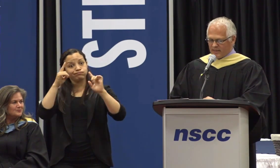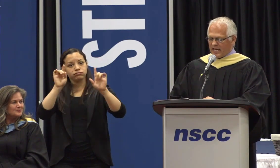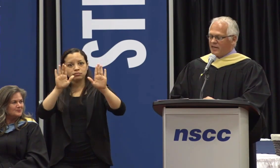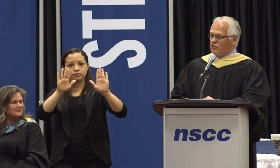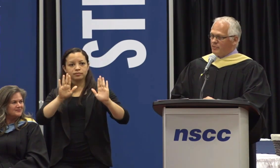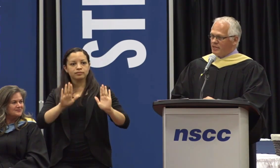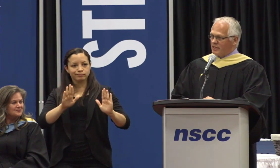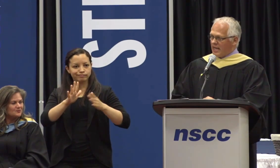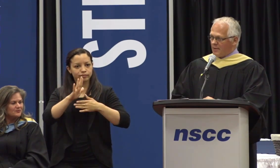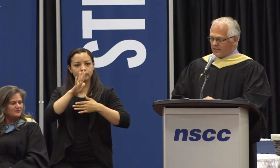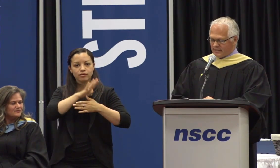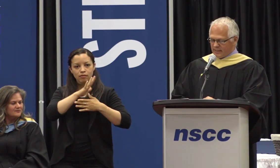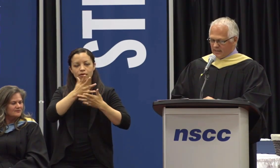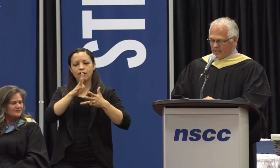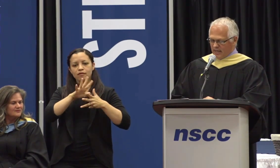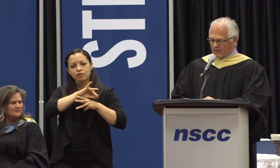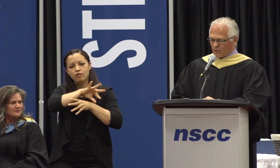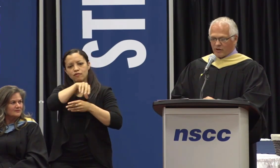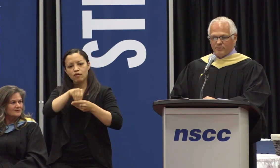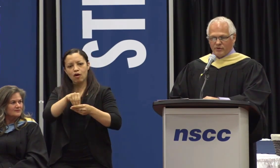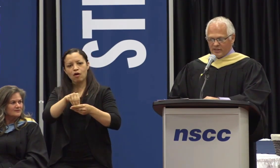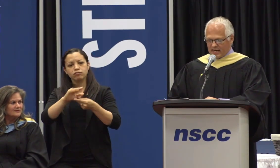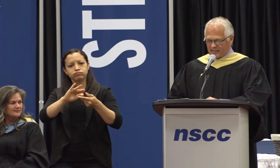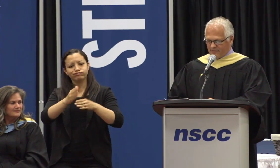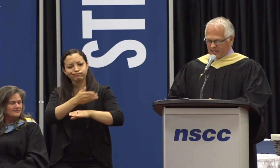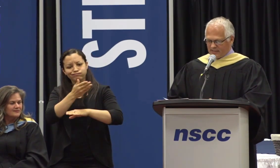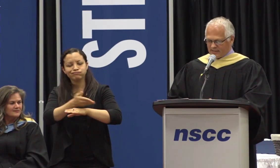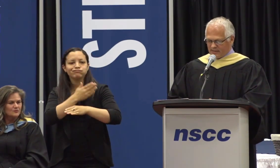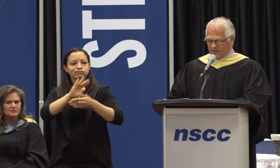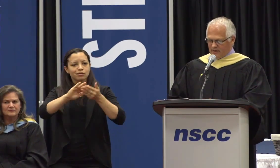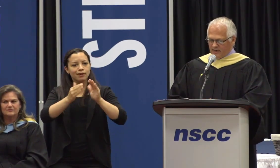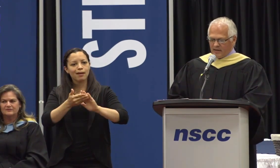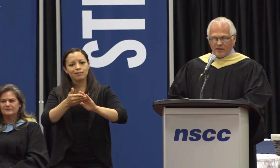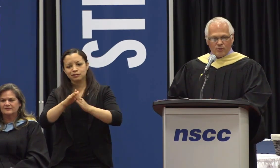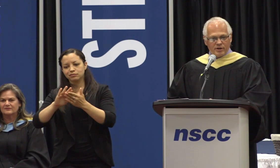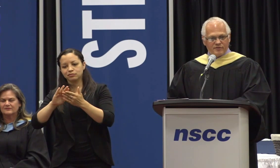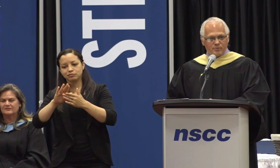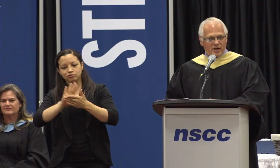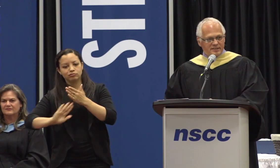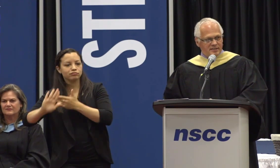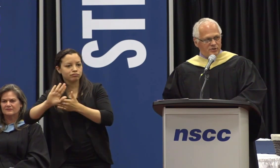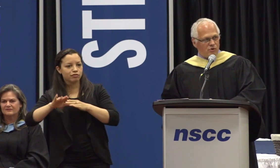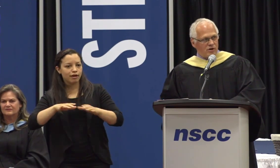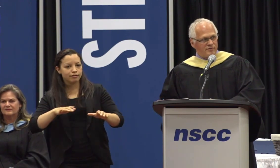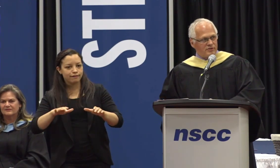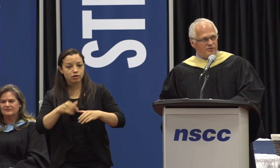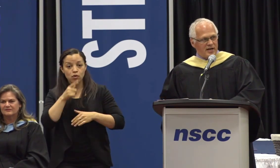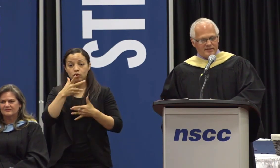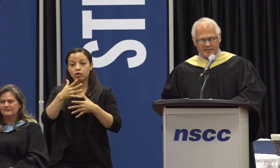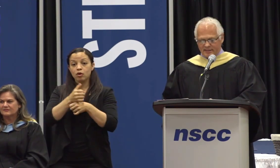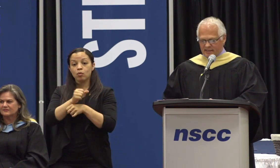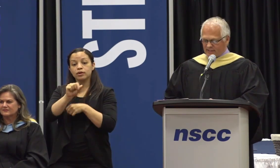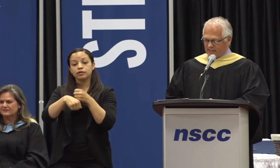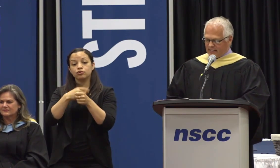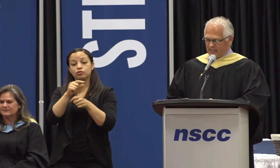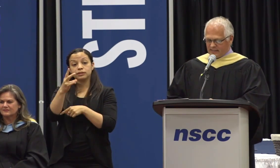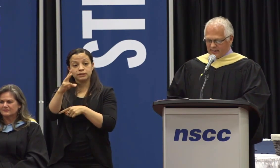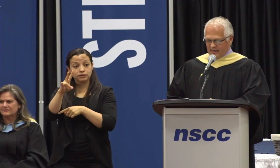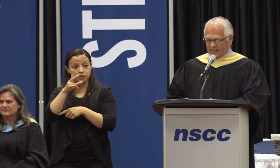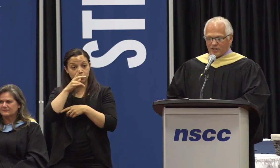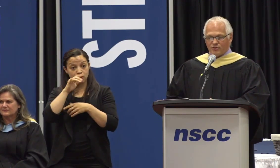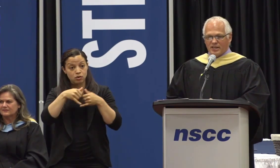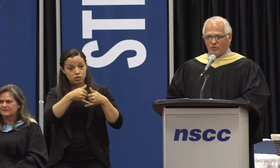achievement and contributed to campus and/or community activities. The winner of the President's Award for